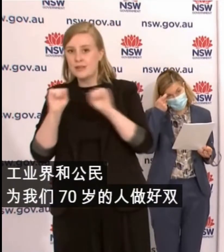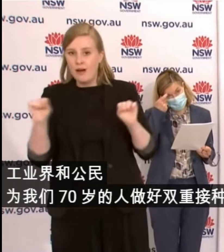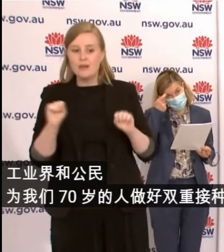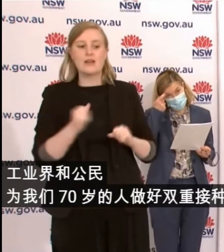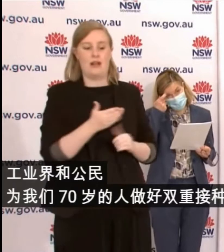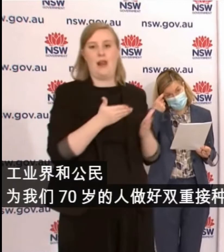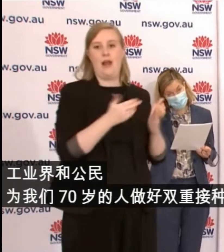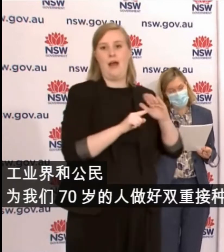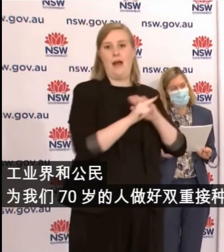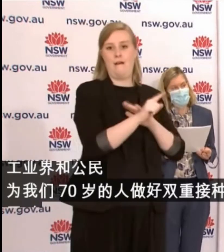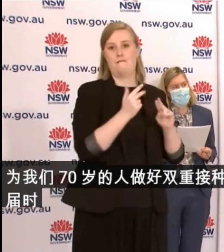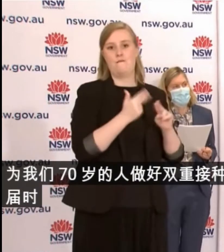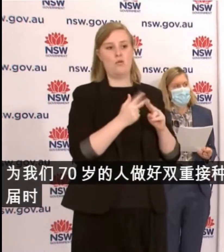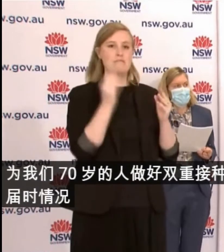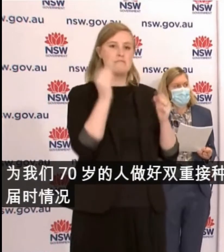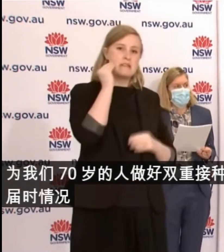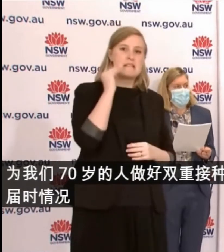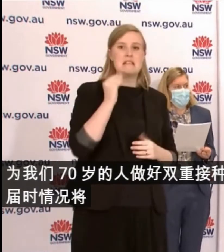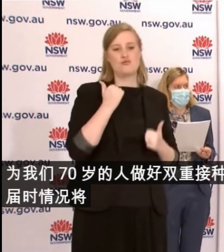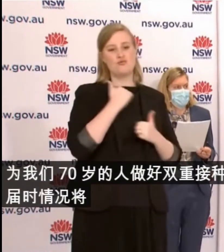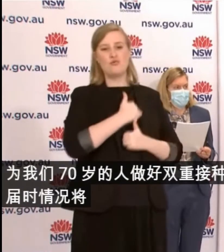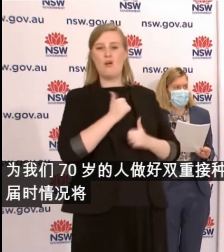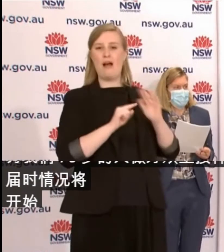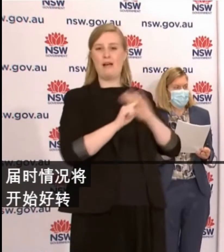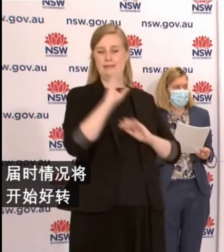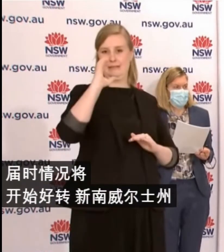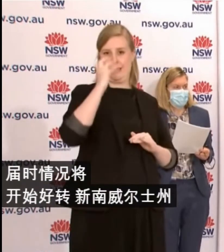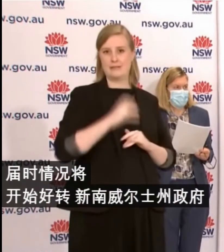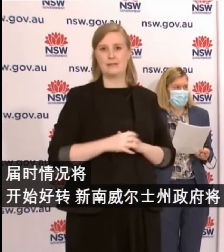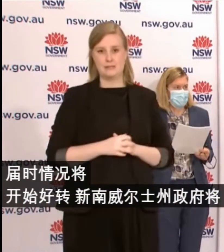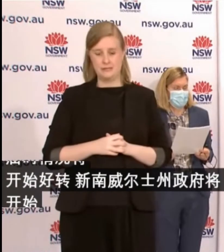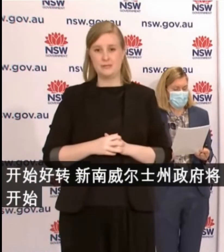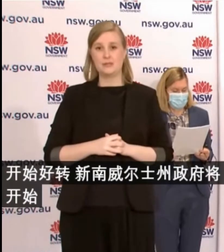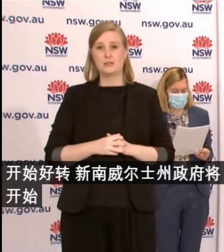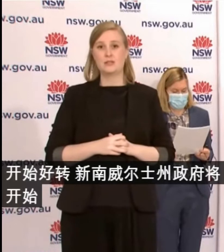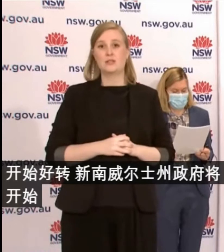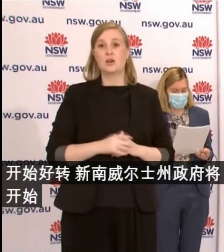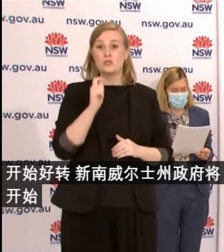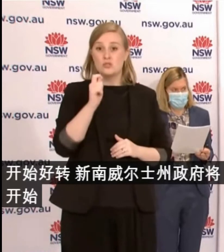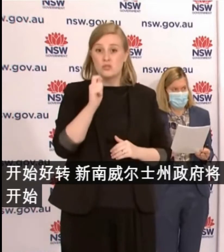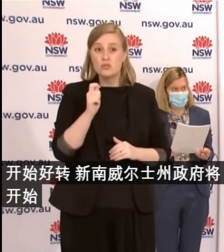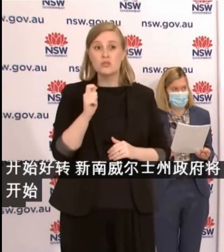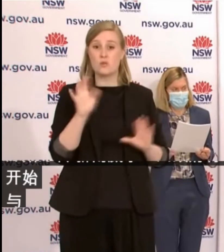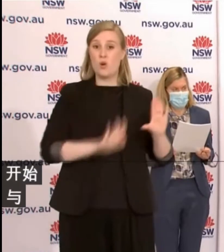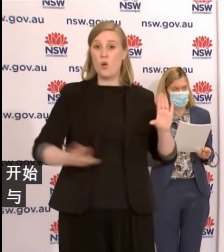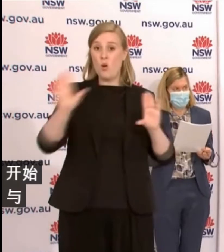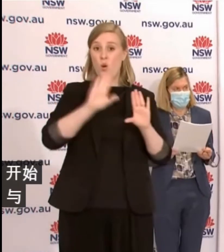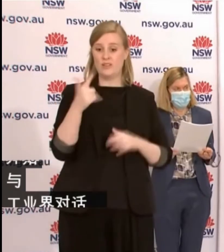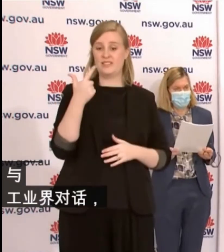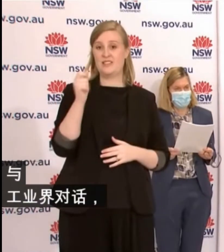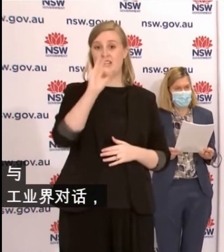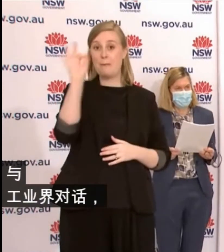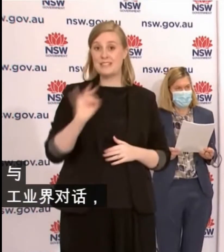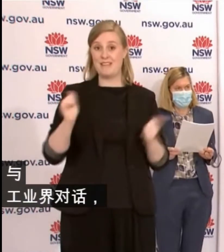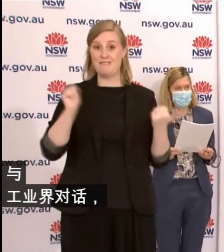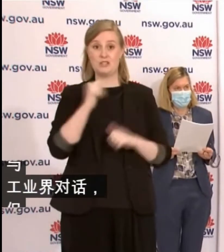double vaccinated. That's when things will start to open. The New South Wales Government will start conversations with